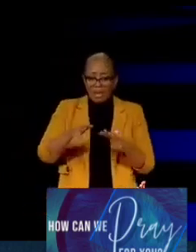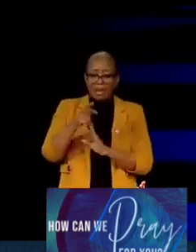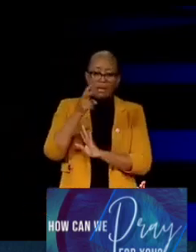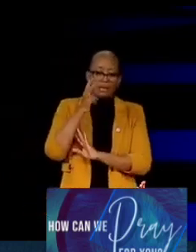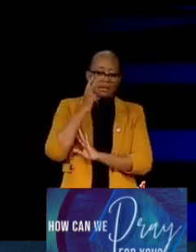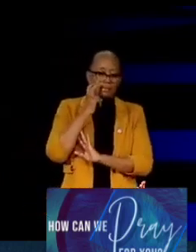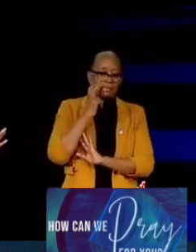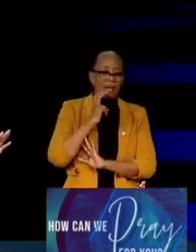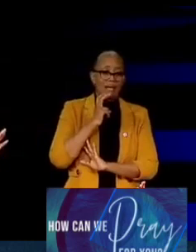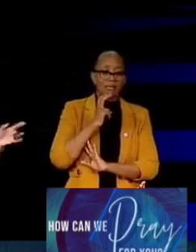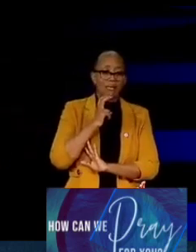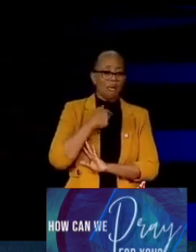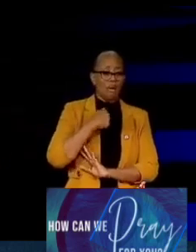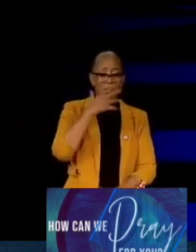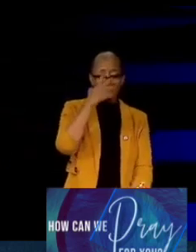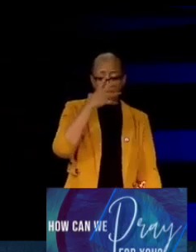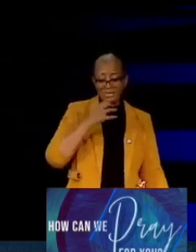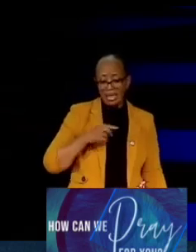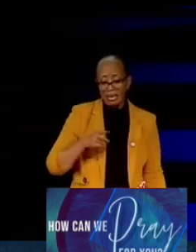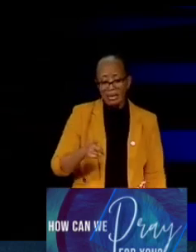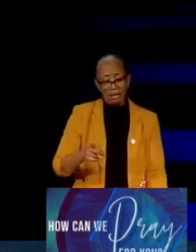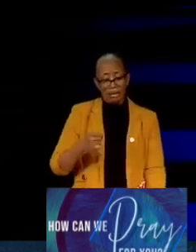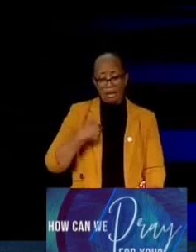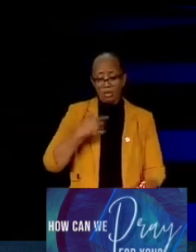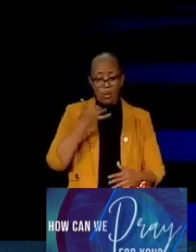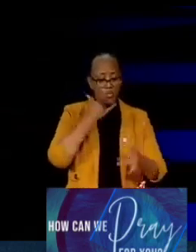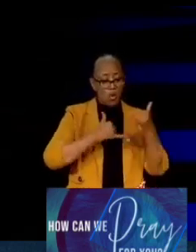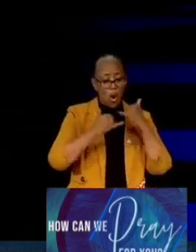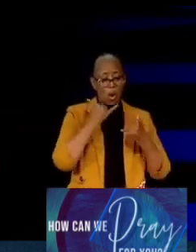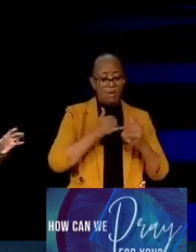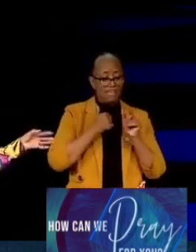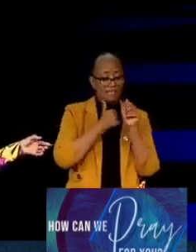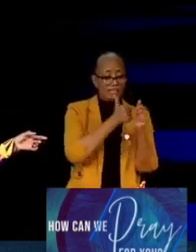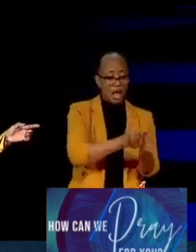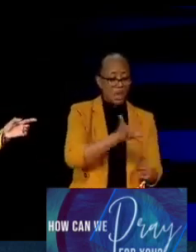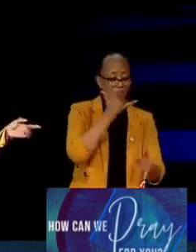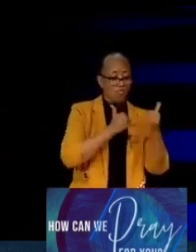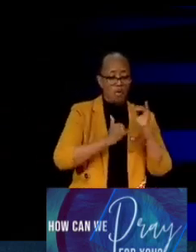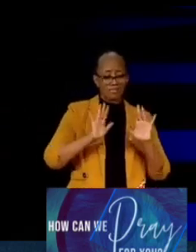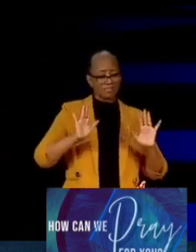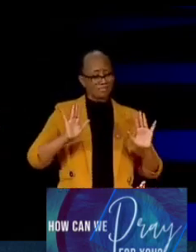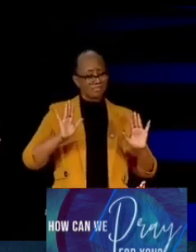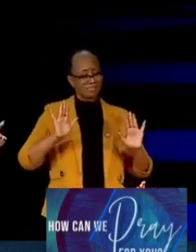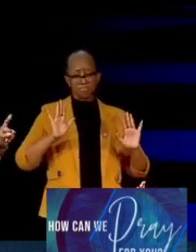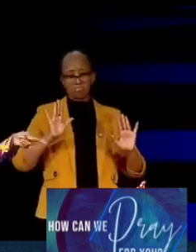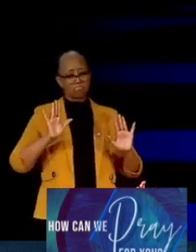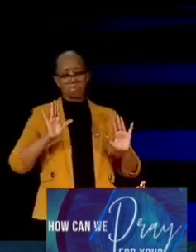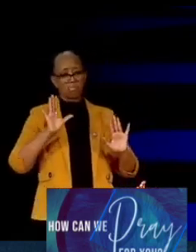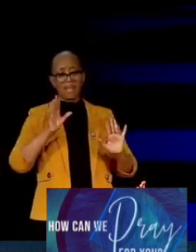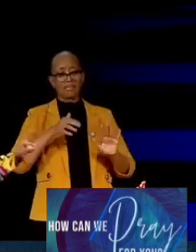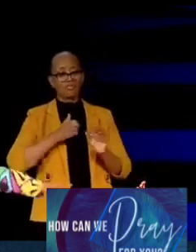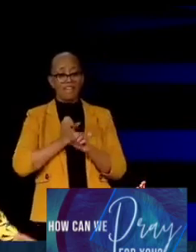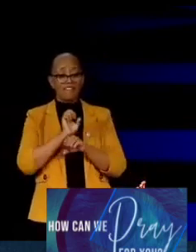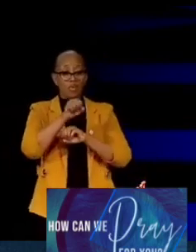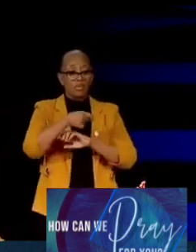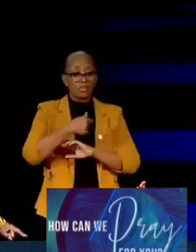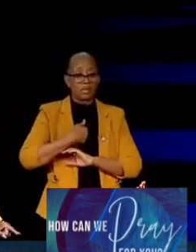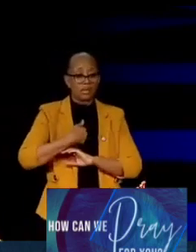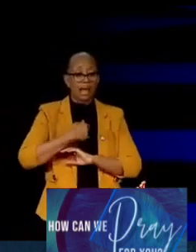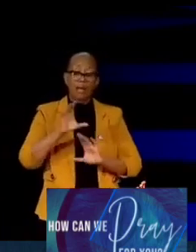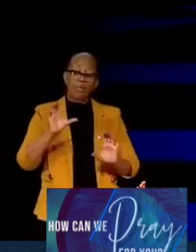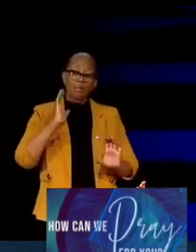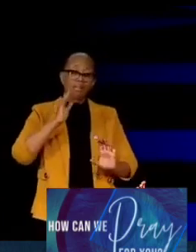you can't make me mad enough to do the wrong thing. You can't tempt me long enough to make me not do